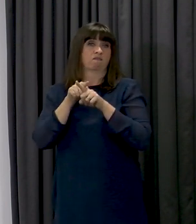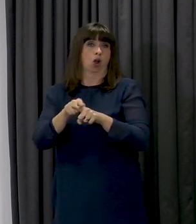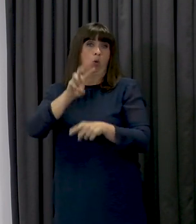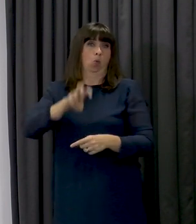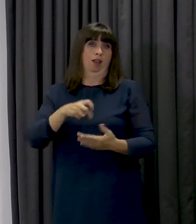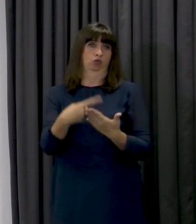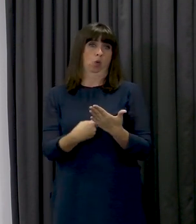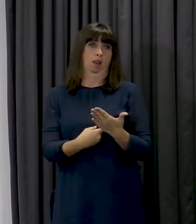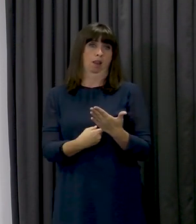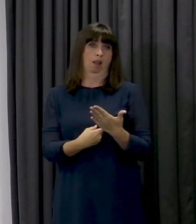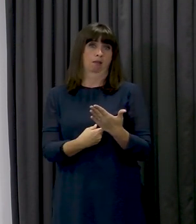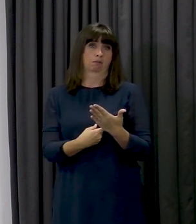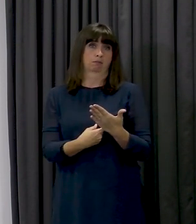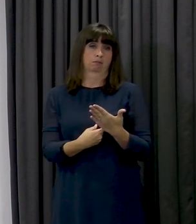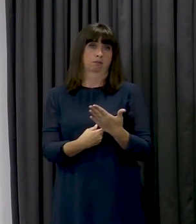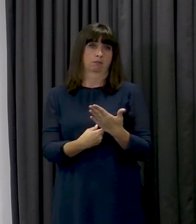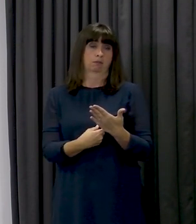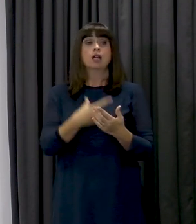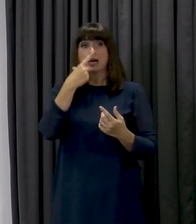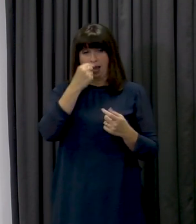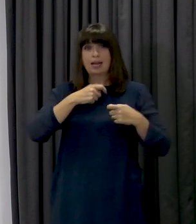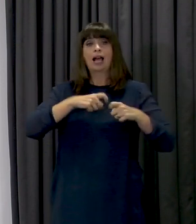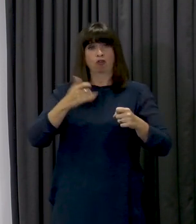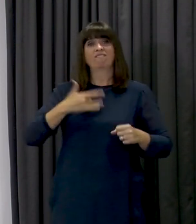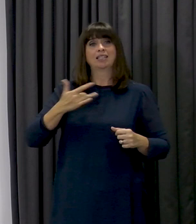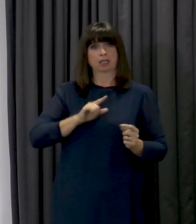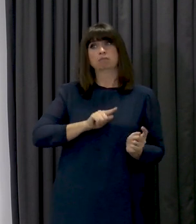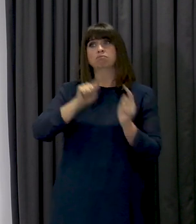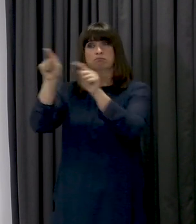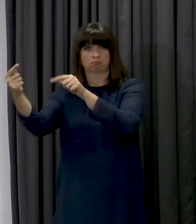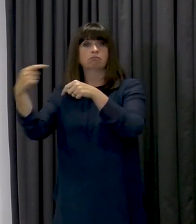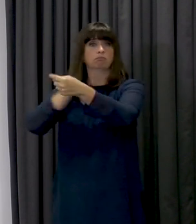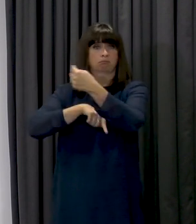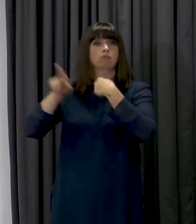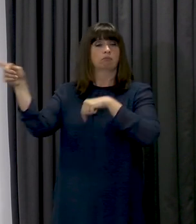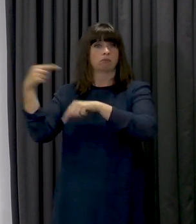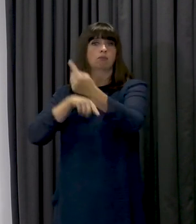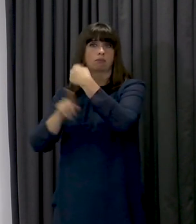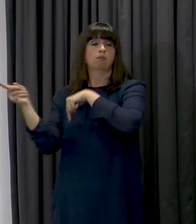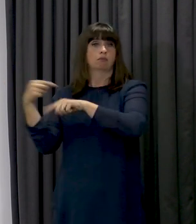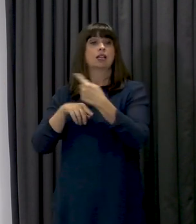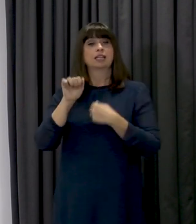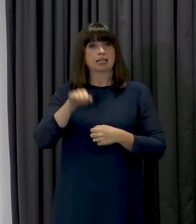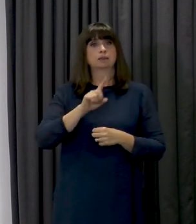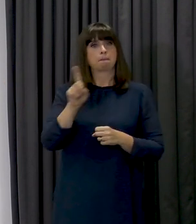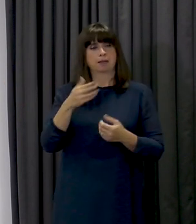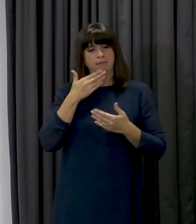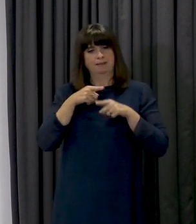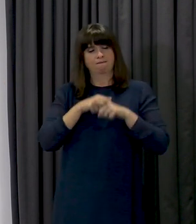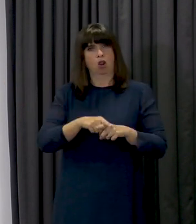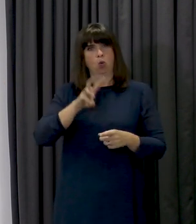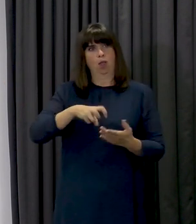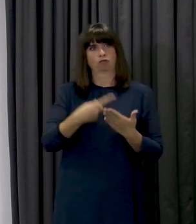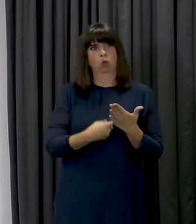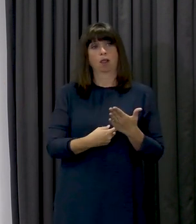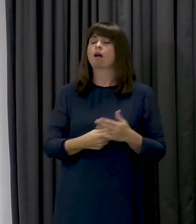in Wales, because that way those trips can continue and people can keep each other and other people properly safe.